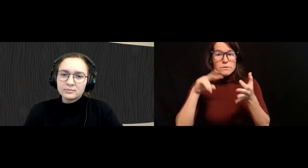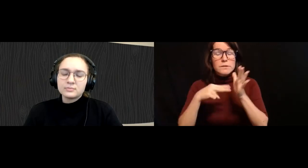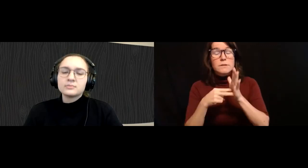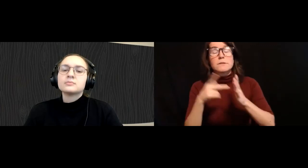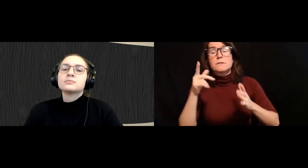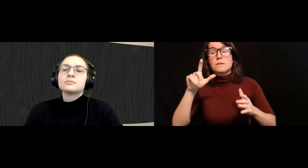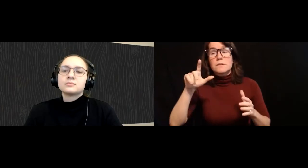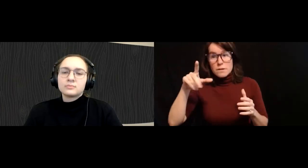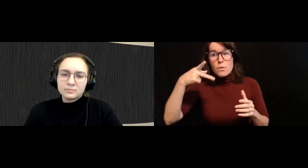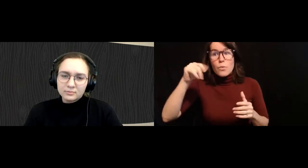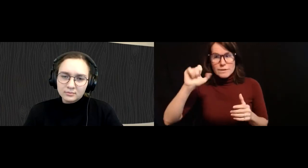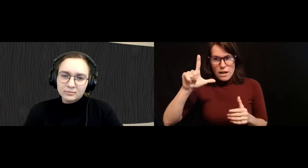It's like a supportive language.